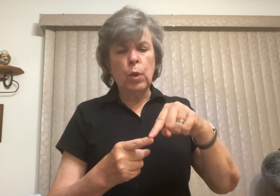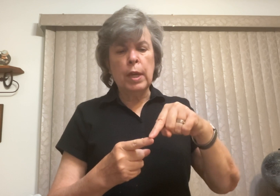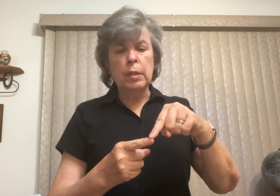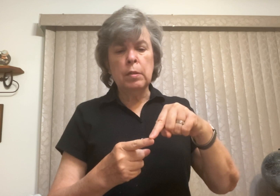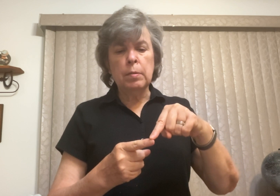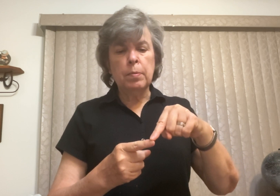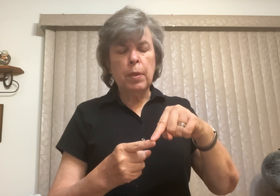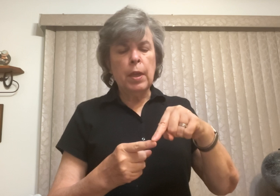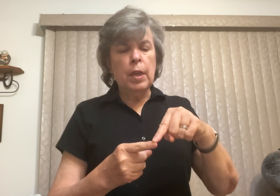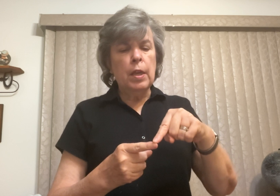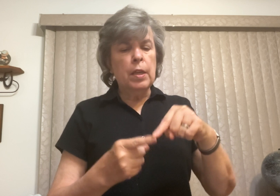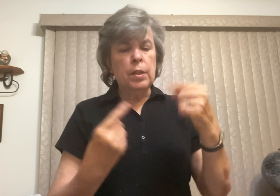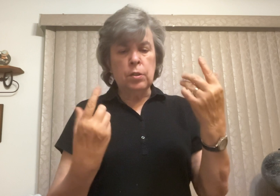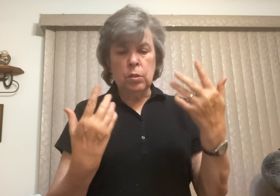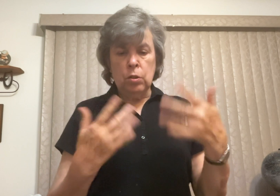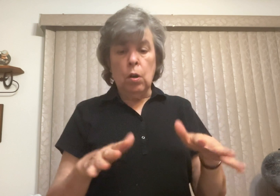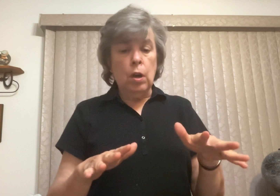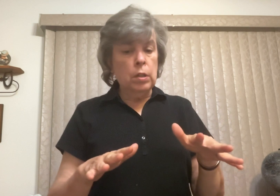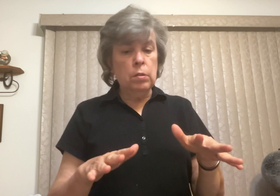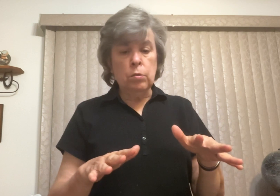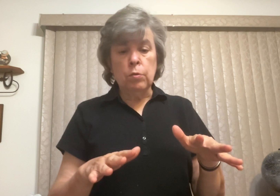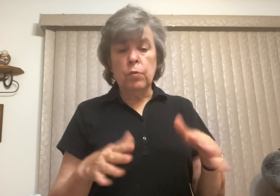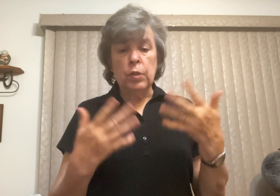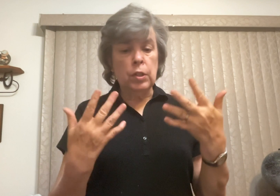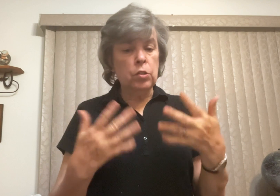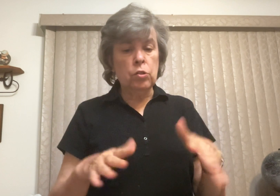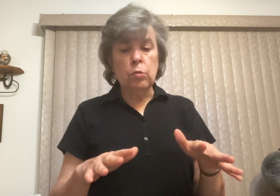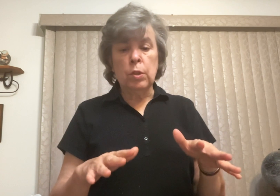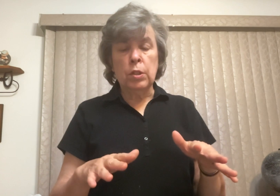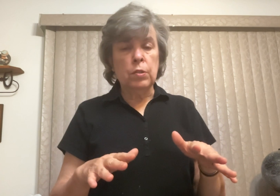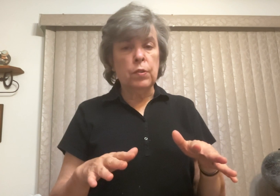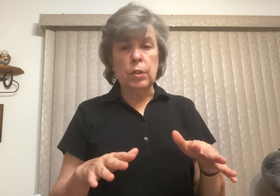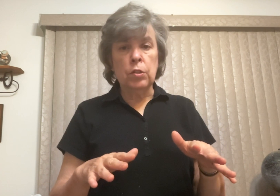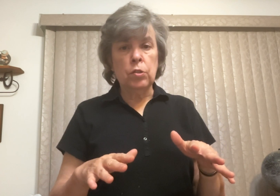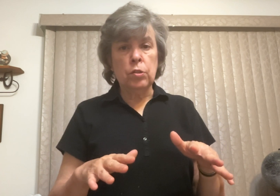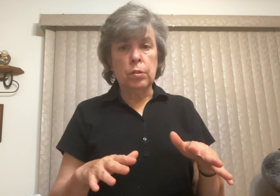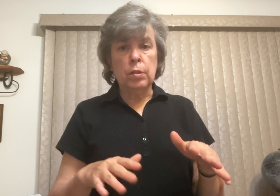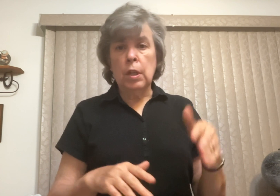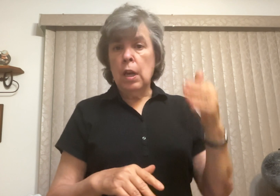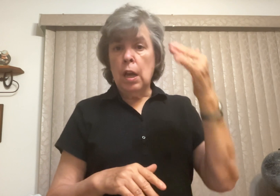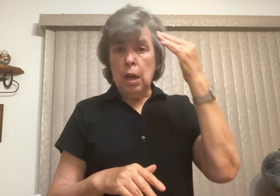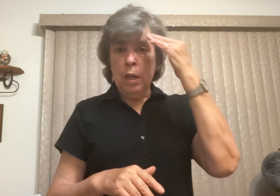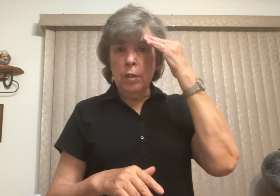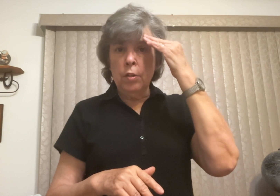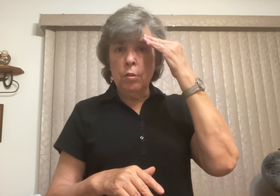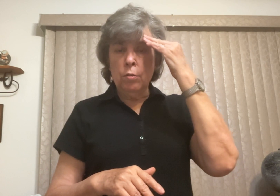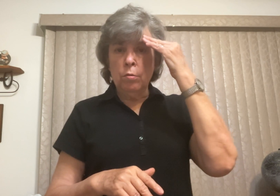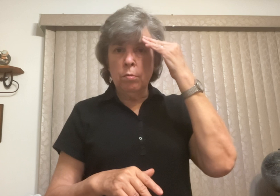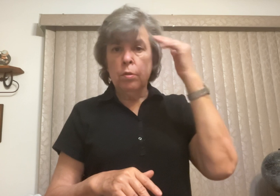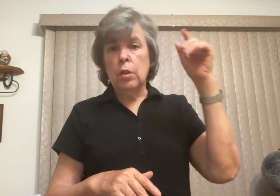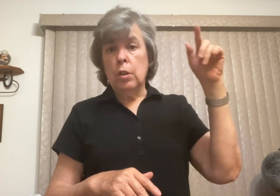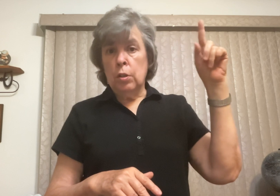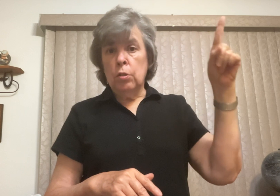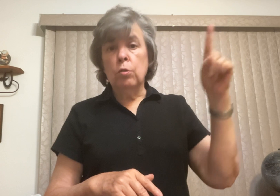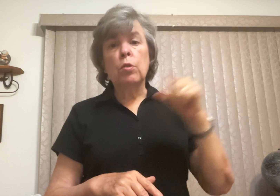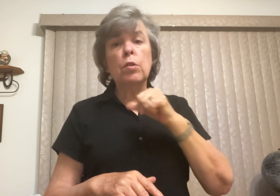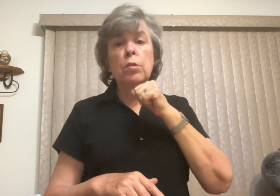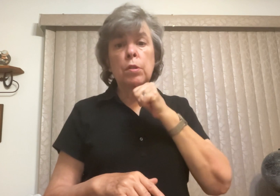When it's gone or finished, when it's finished, I know you're